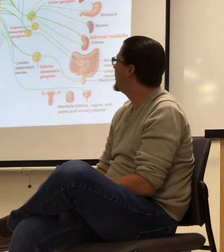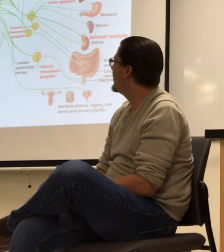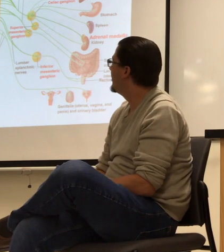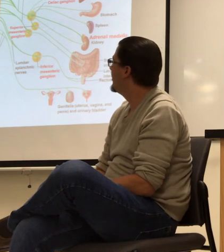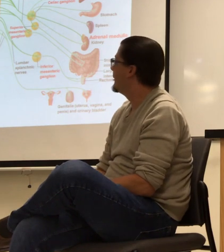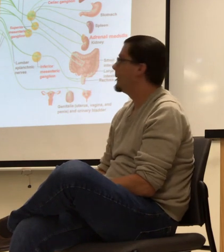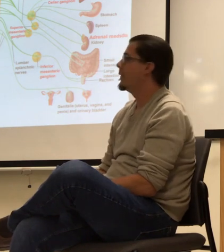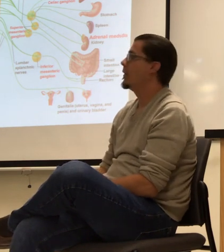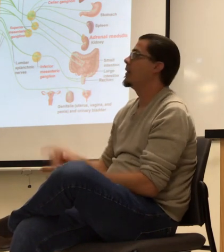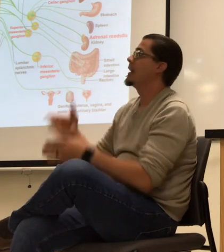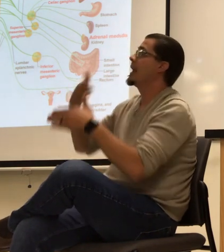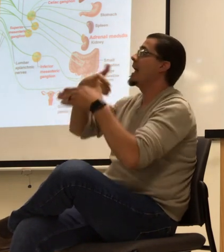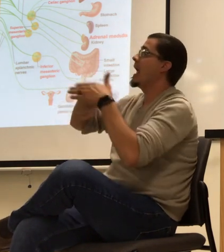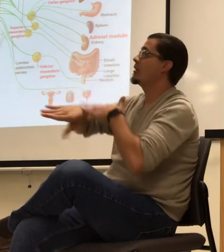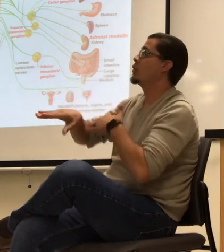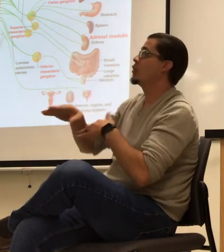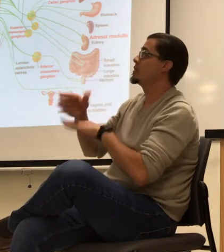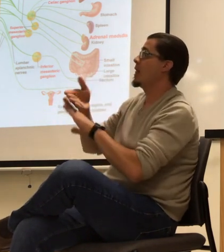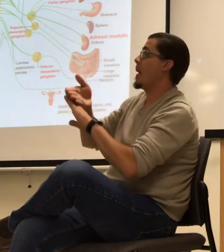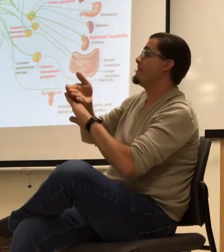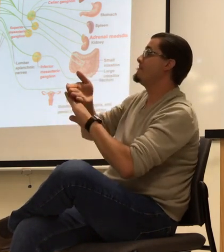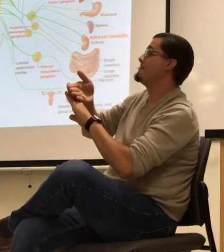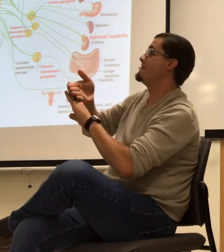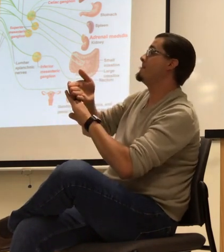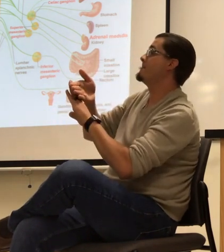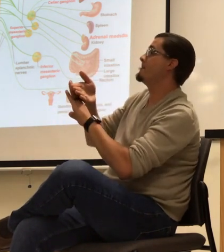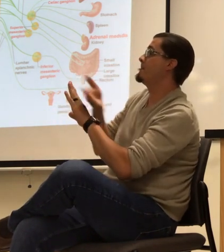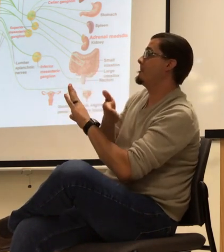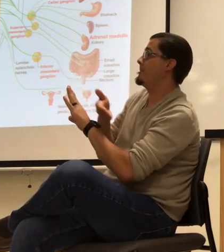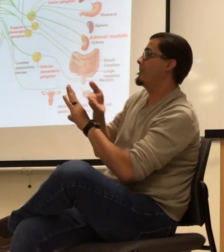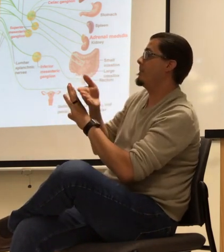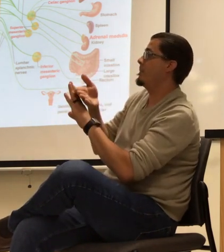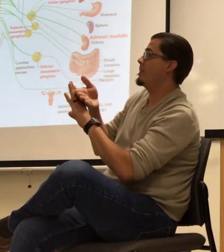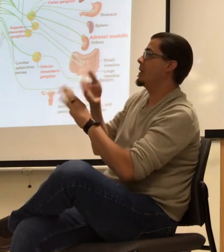Enters a prevertebral ganglion.